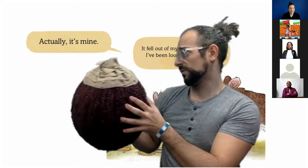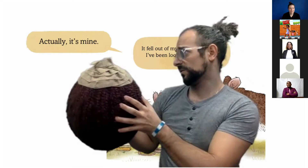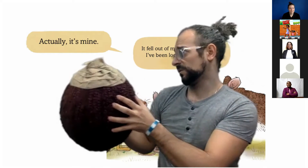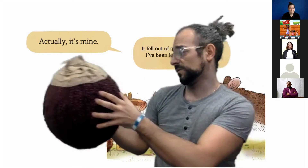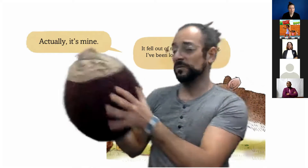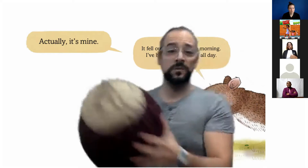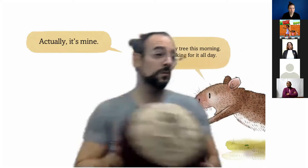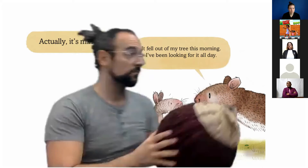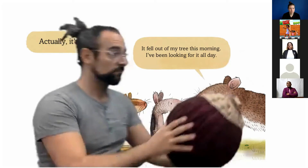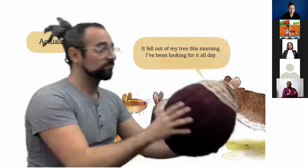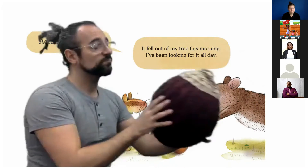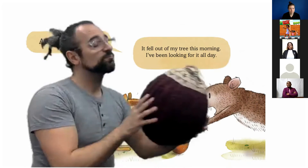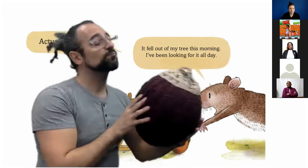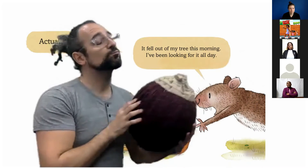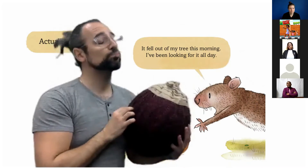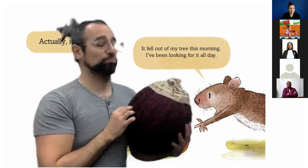They handed the nut over.